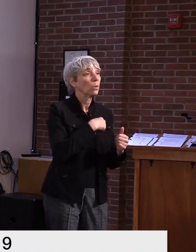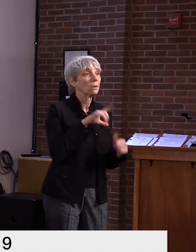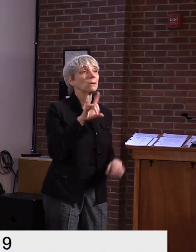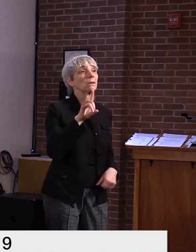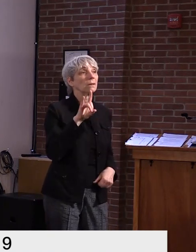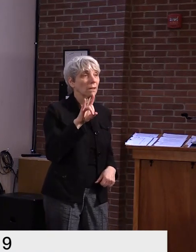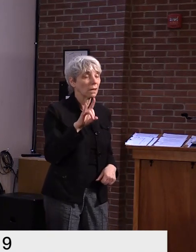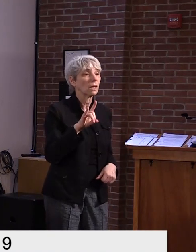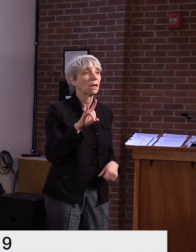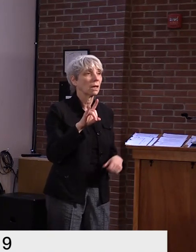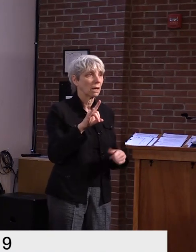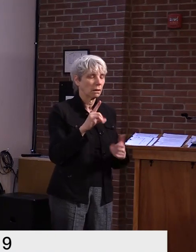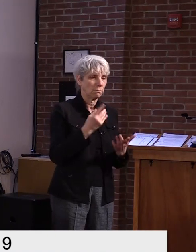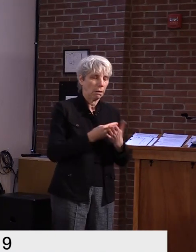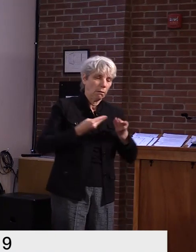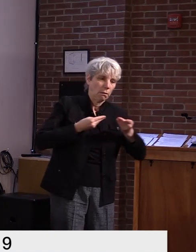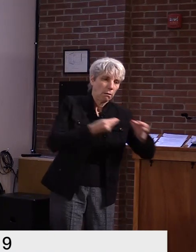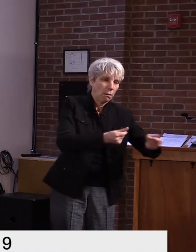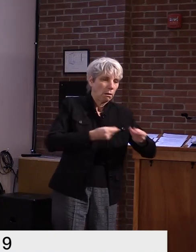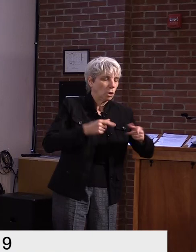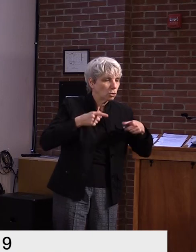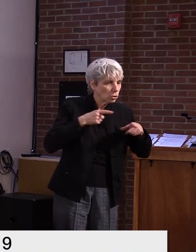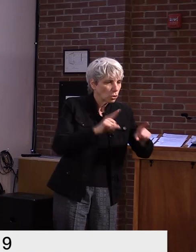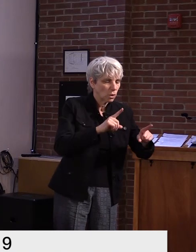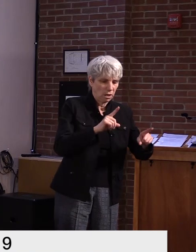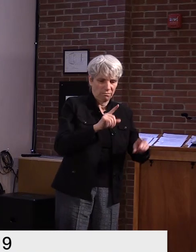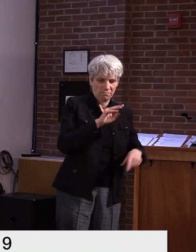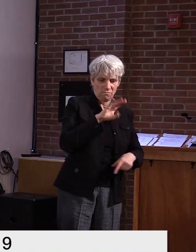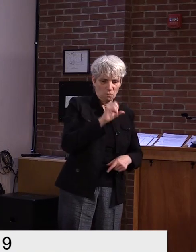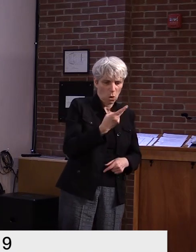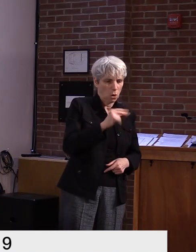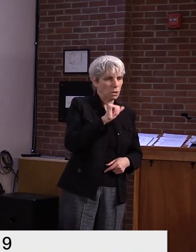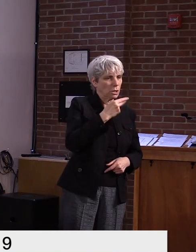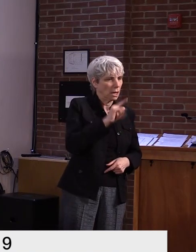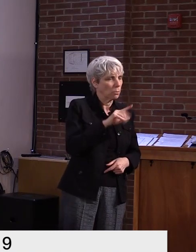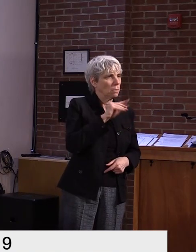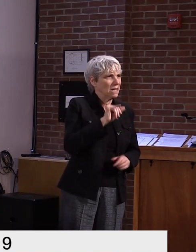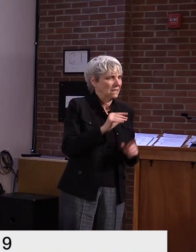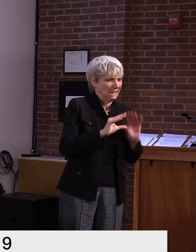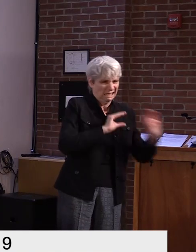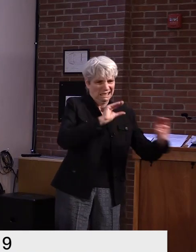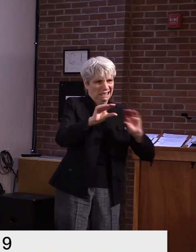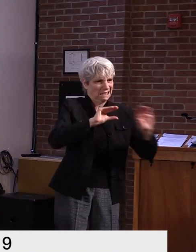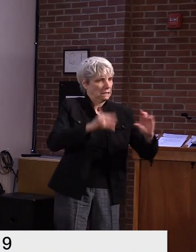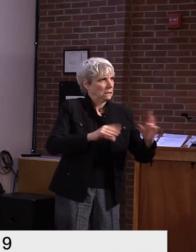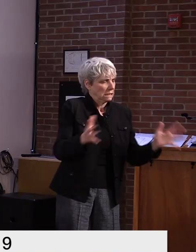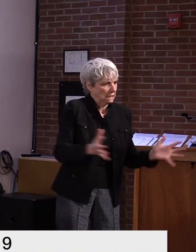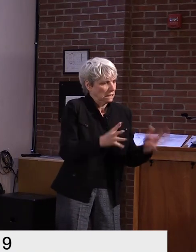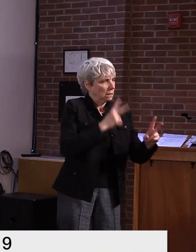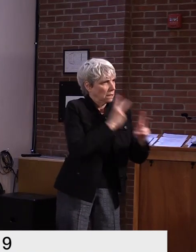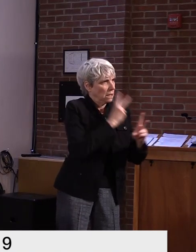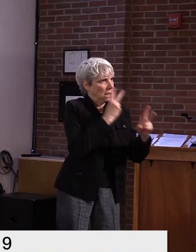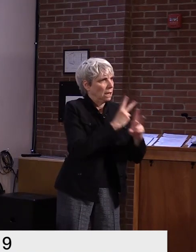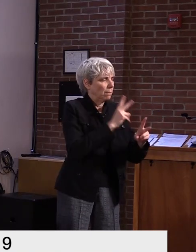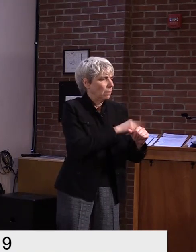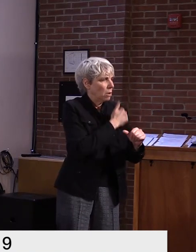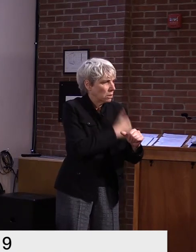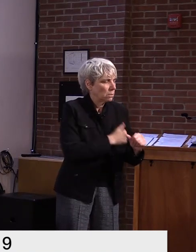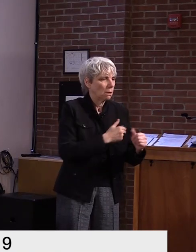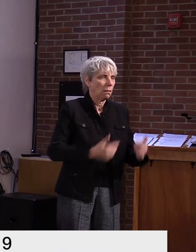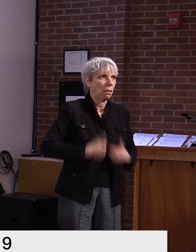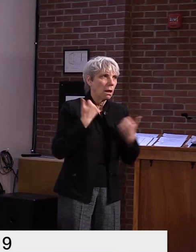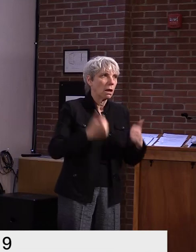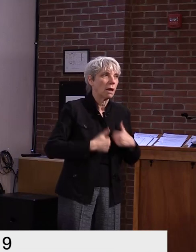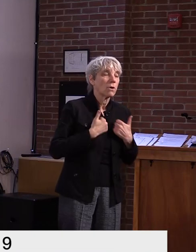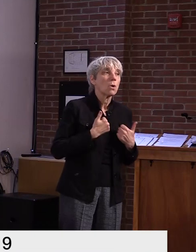money during the height of the pandemic just to keep institutions afloat. We were very worried about the